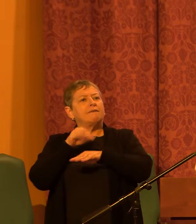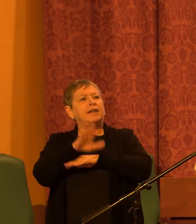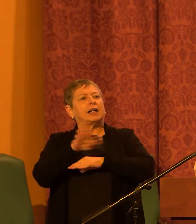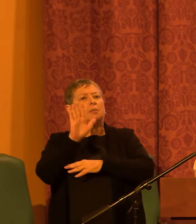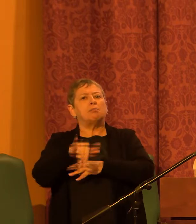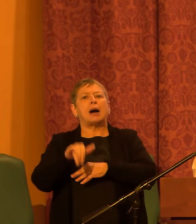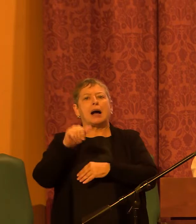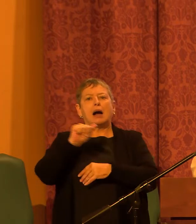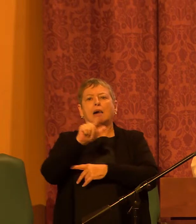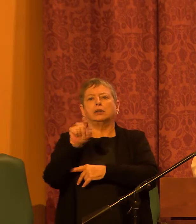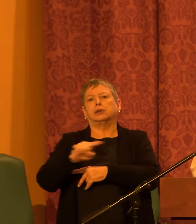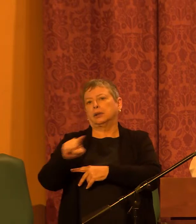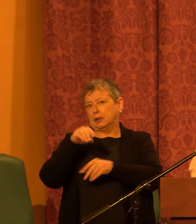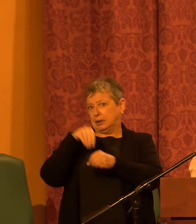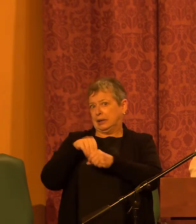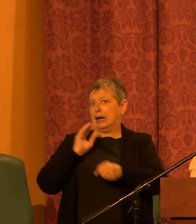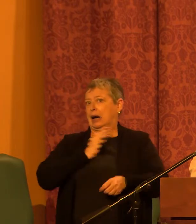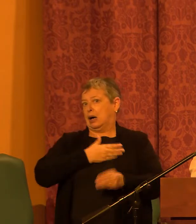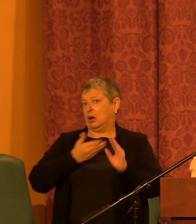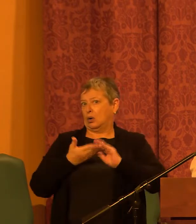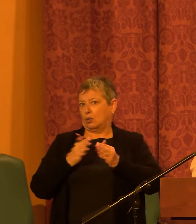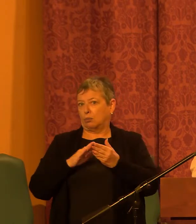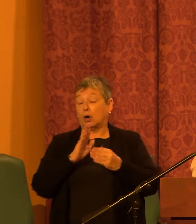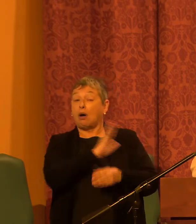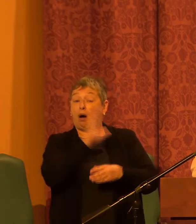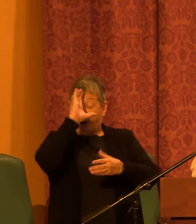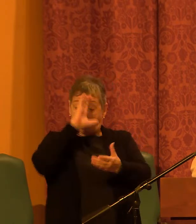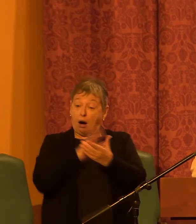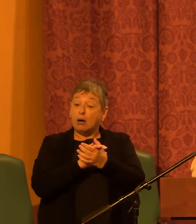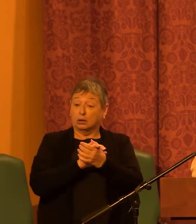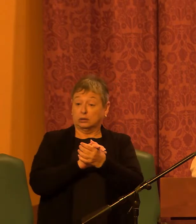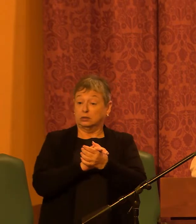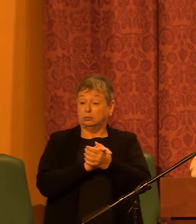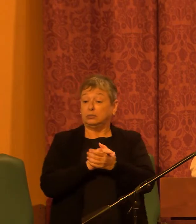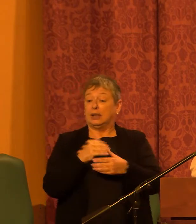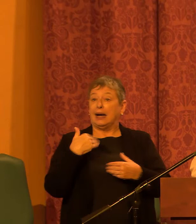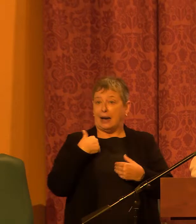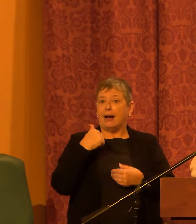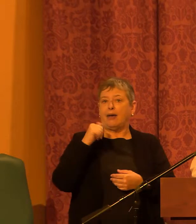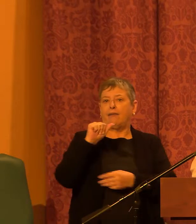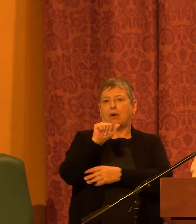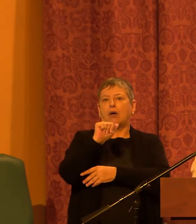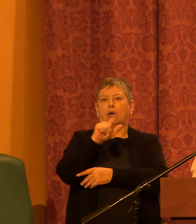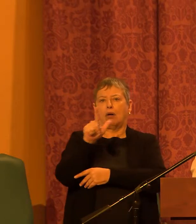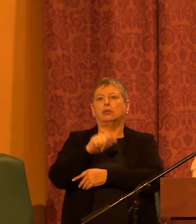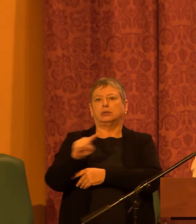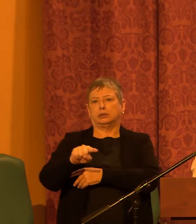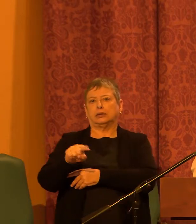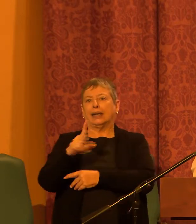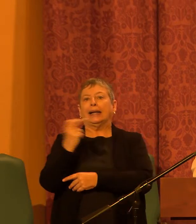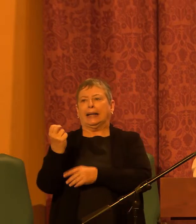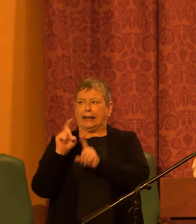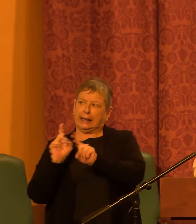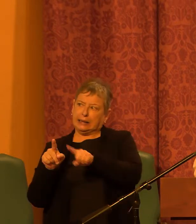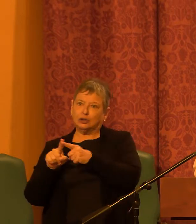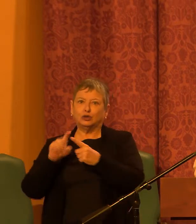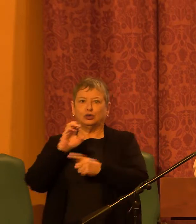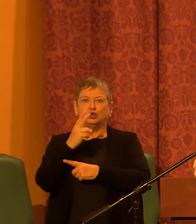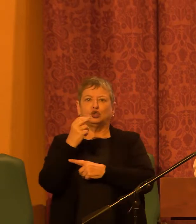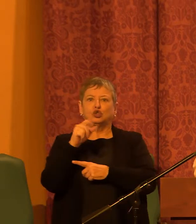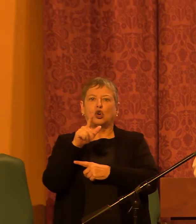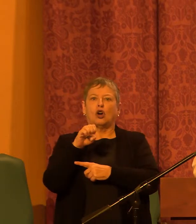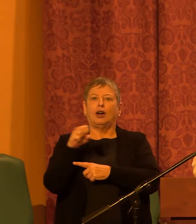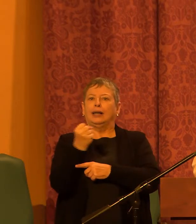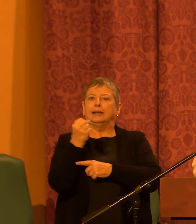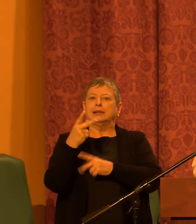our community. Effie's husband, Elgin, had Alzheimer's disease and attended Charlie's Place until his